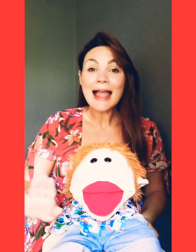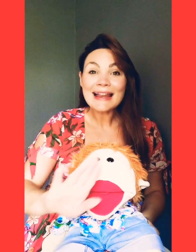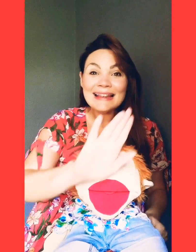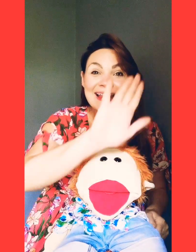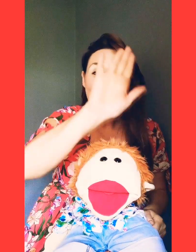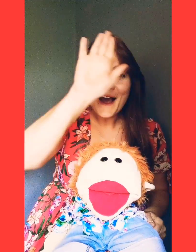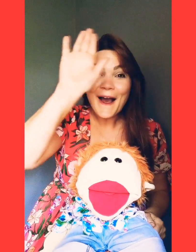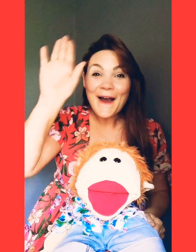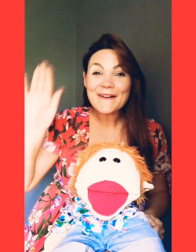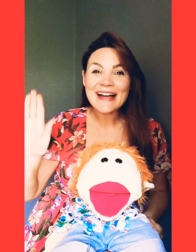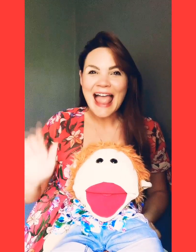Hello,